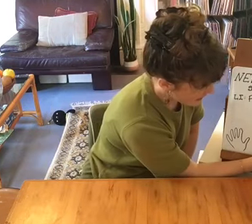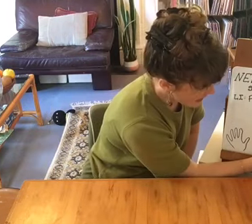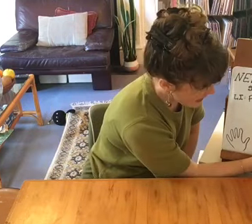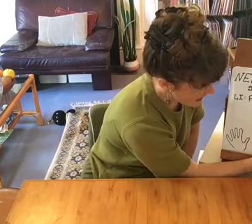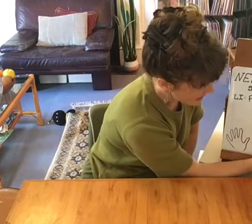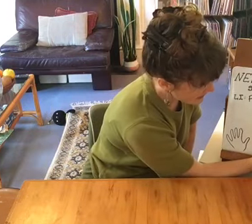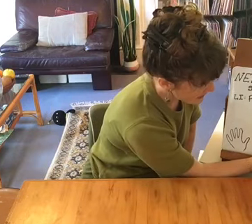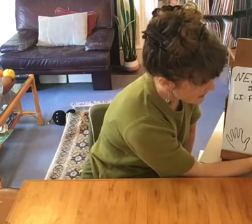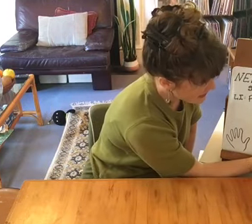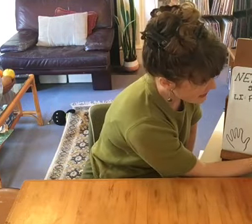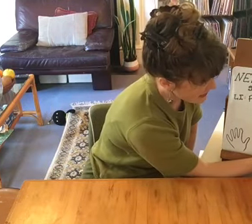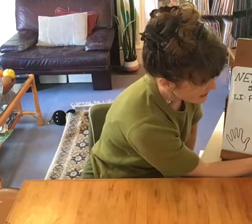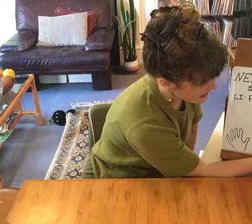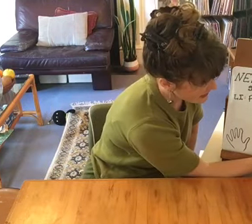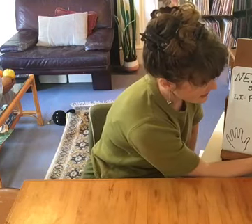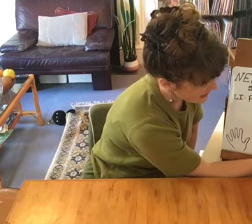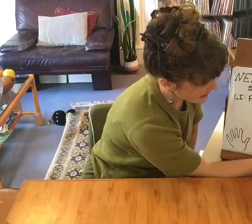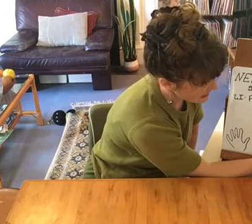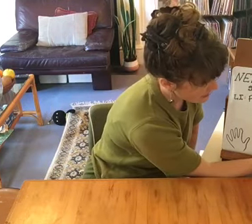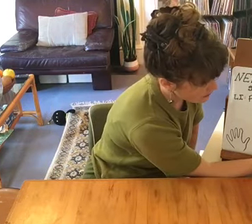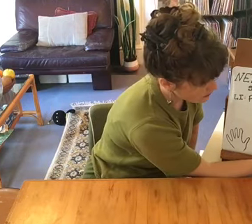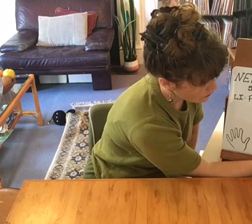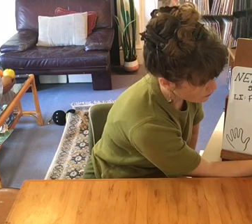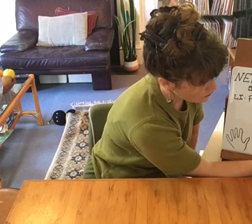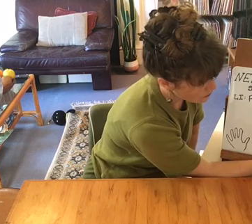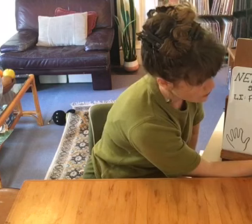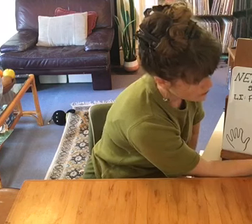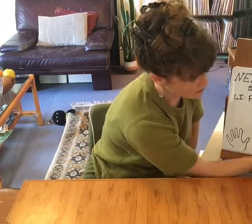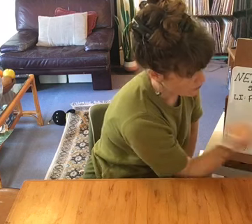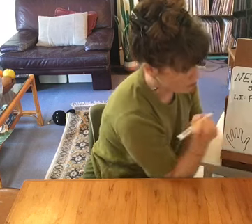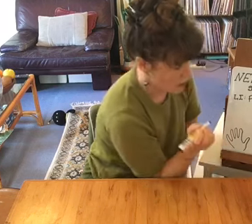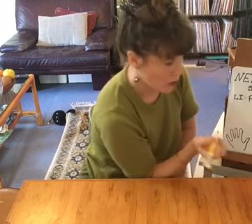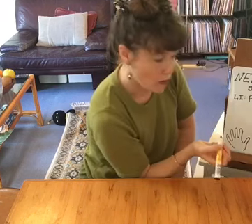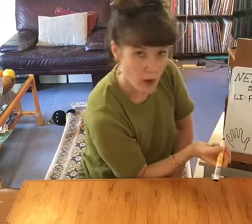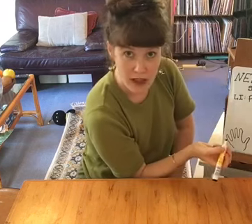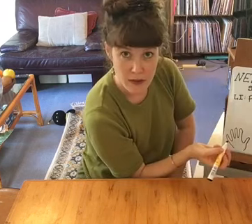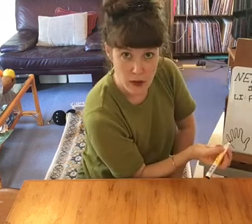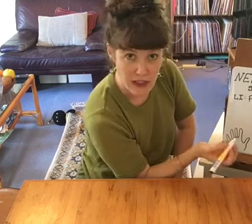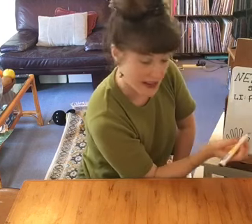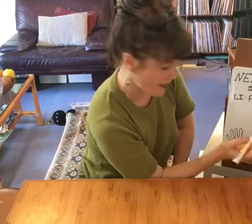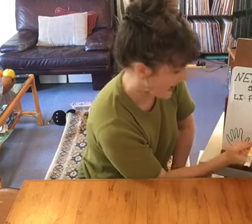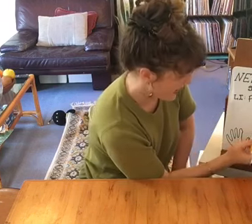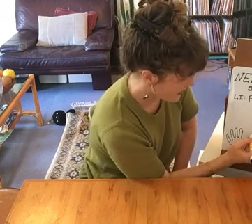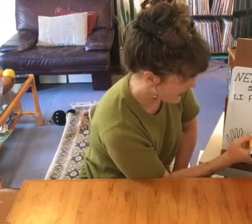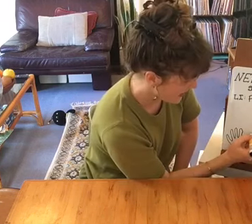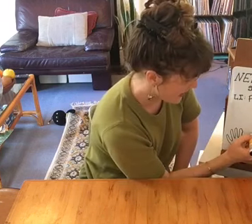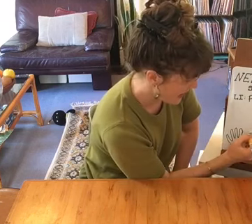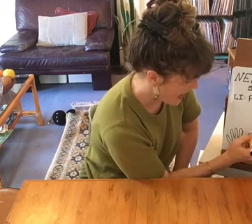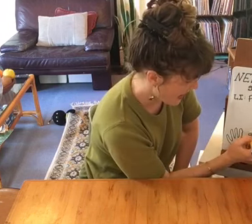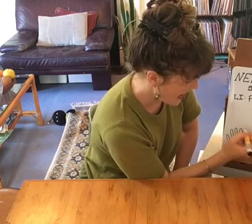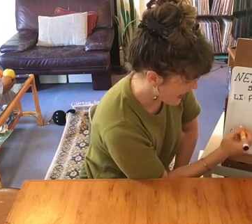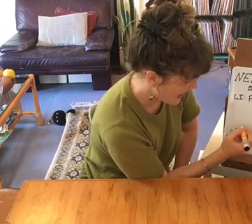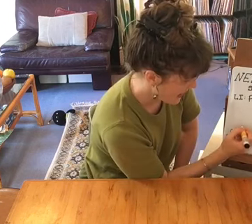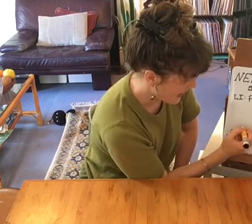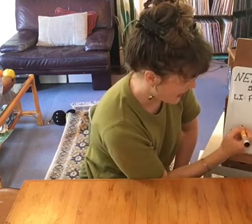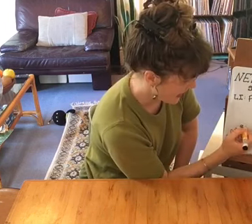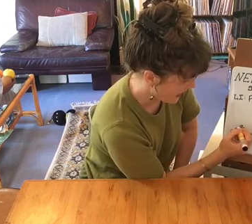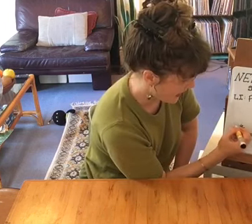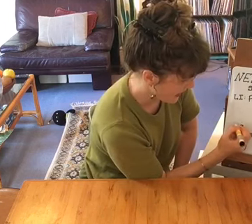A, E, I, O, U. Or if you're using the other hand, A, E,